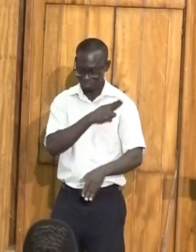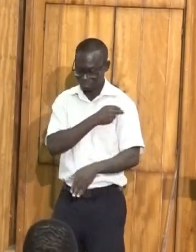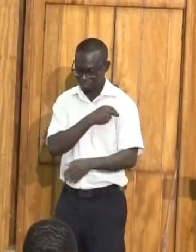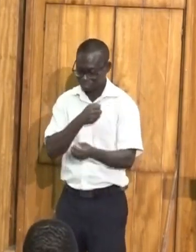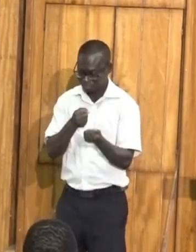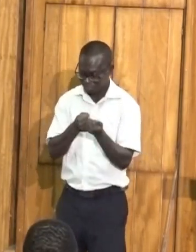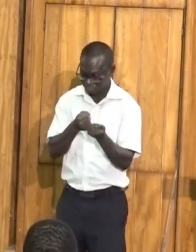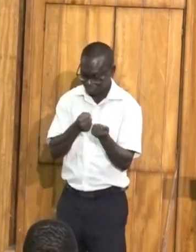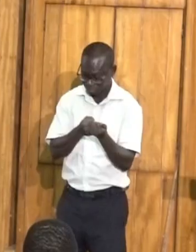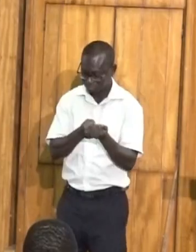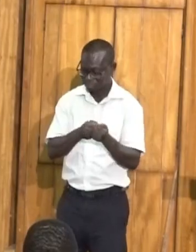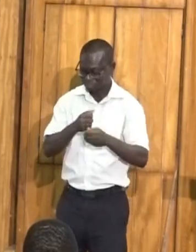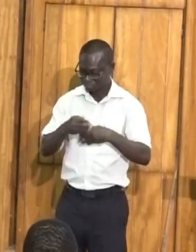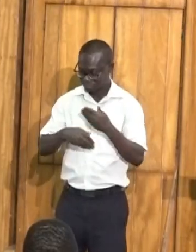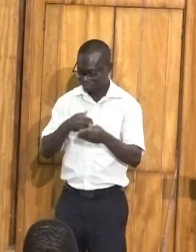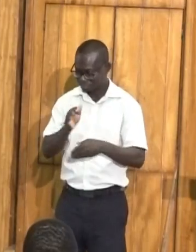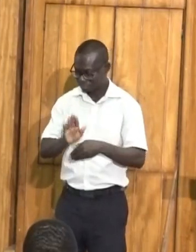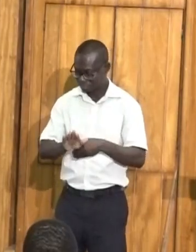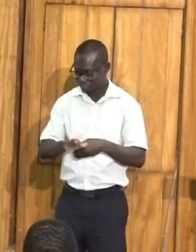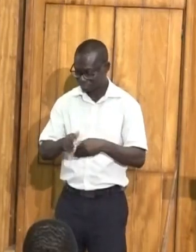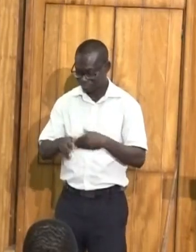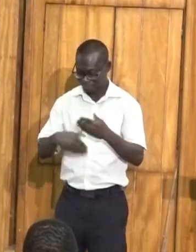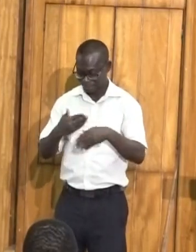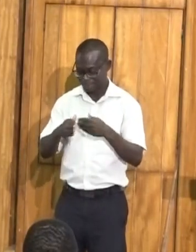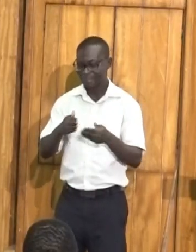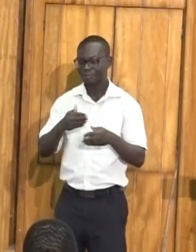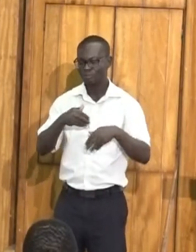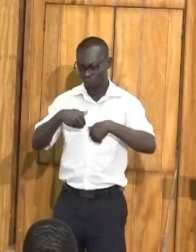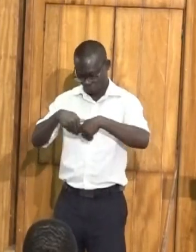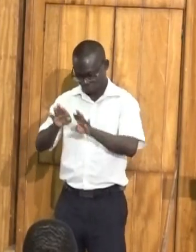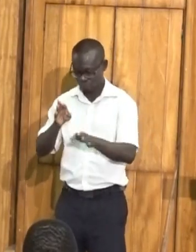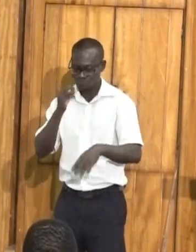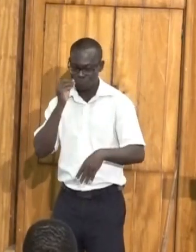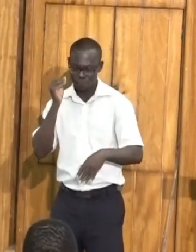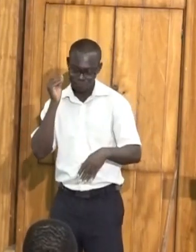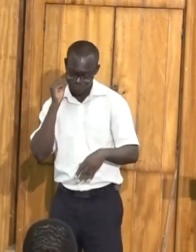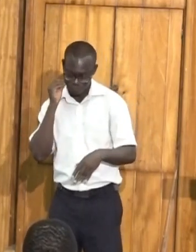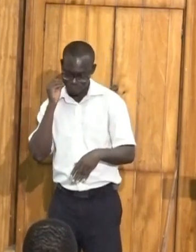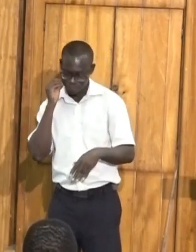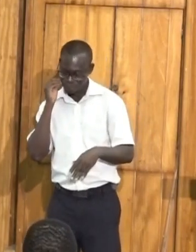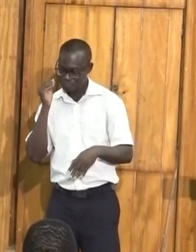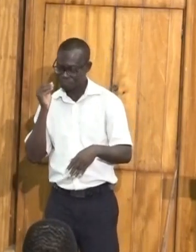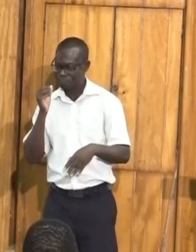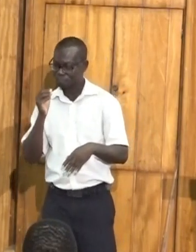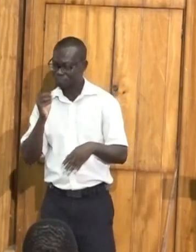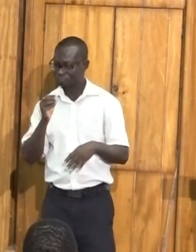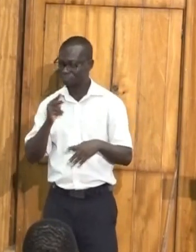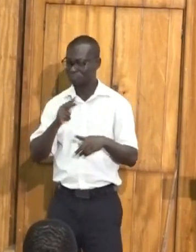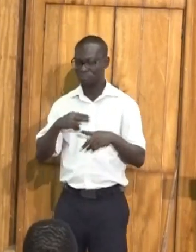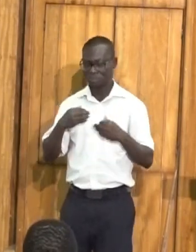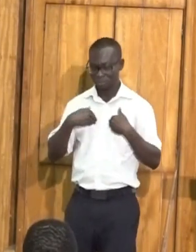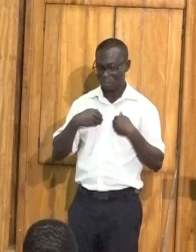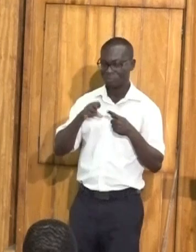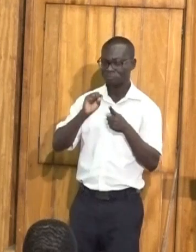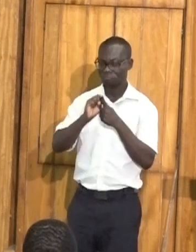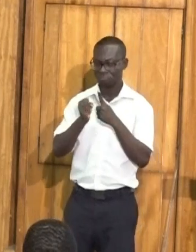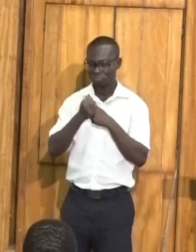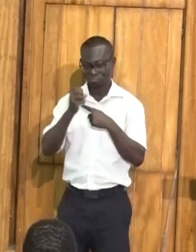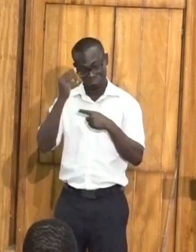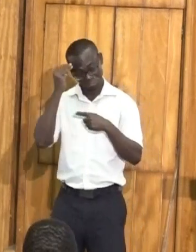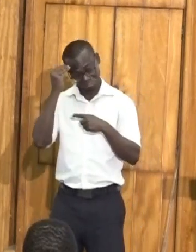child in hospital until the child was discharged. But importantly, we've got a lot of psychosocial issues that we had to deal